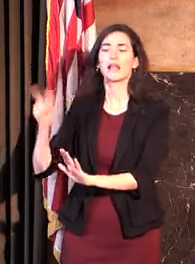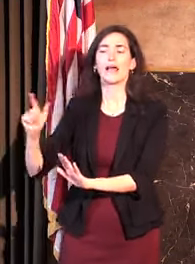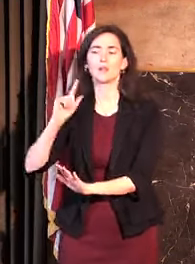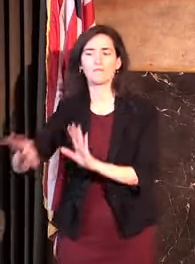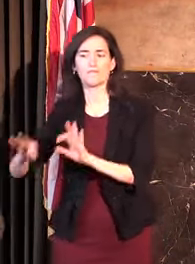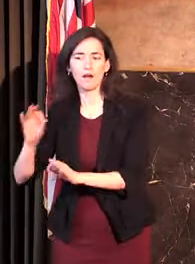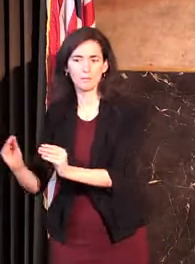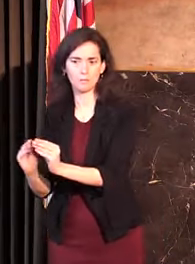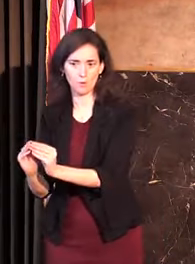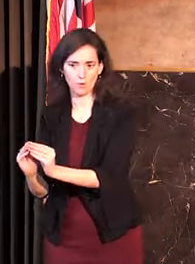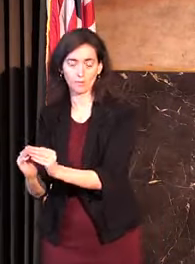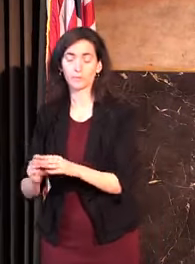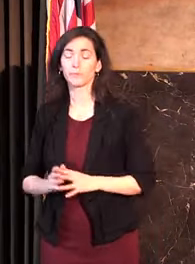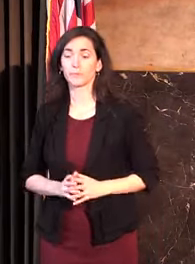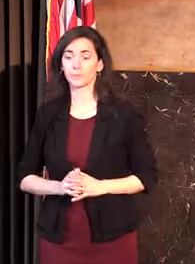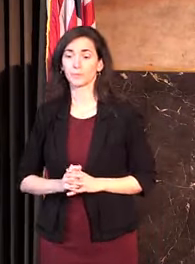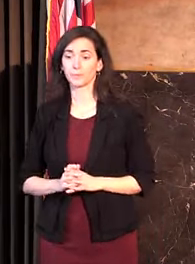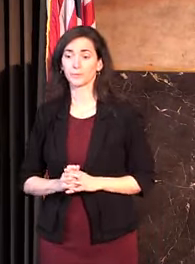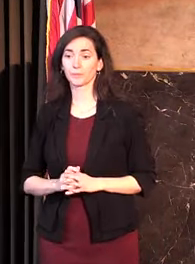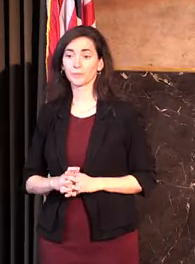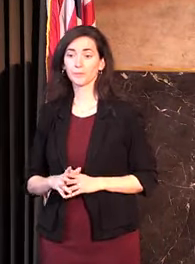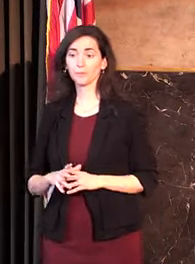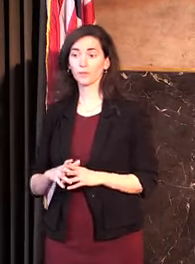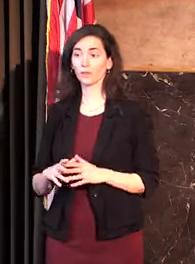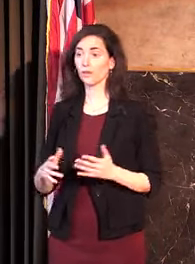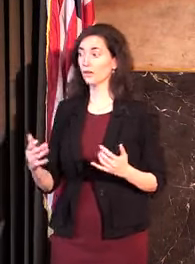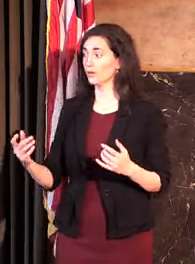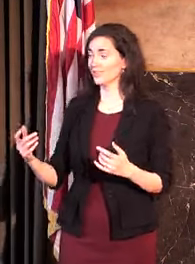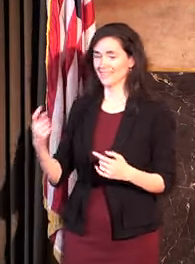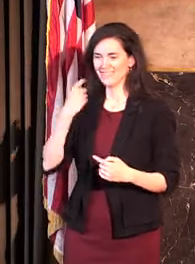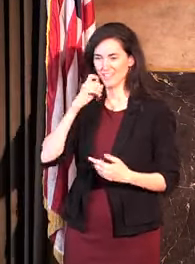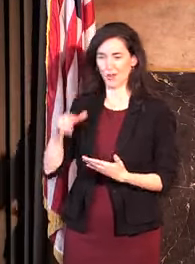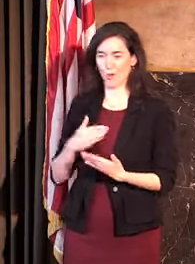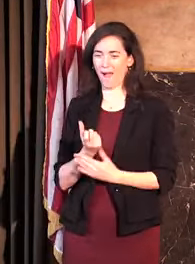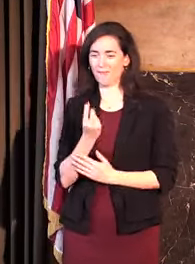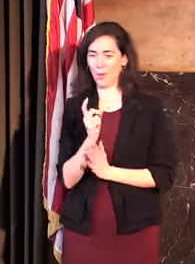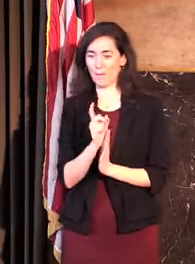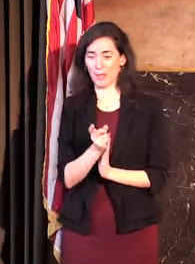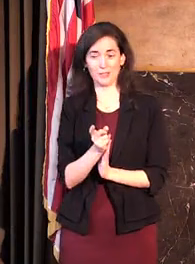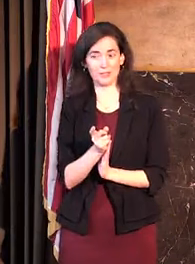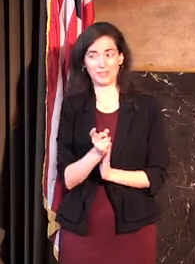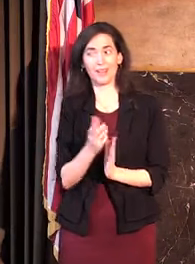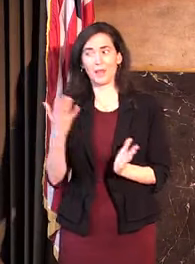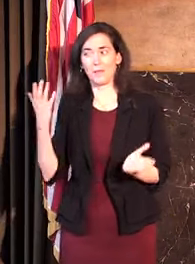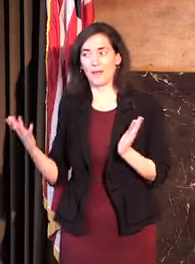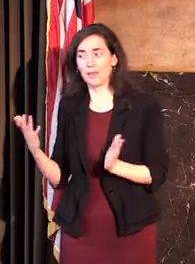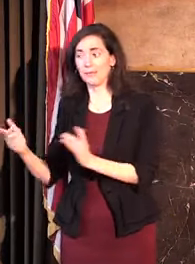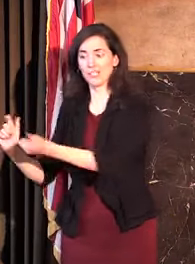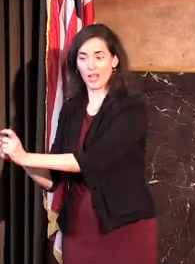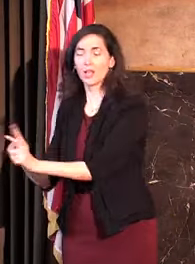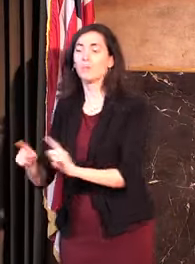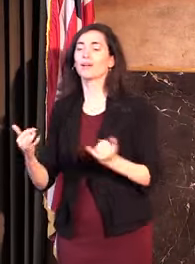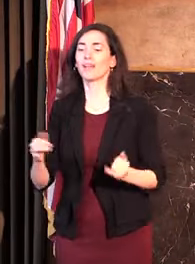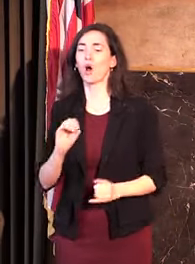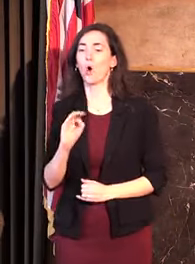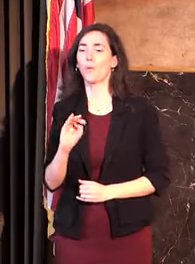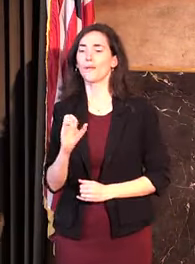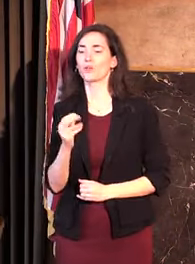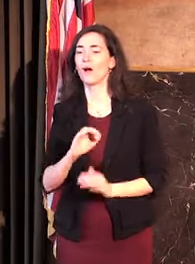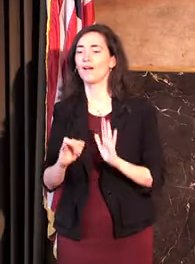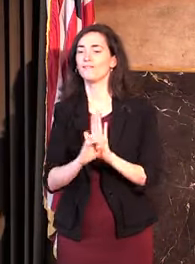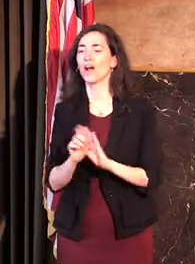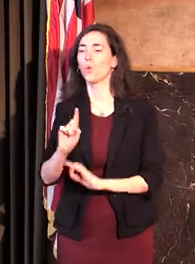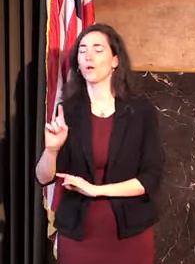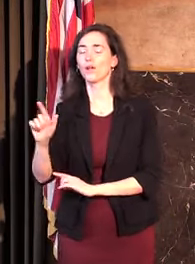far, and this could have changed in the 12 minutes we've been here, Omicron has been identified in 36 countries, including, as the